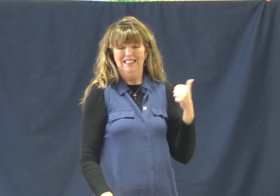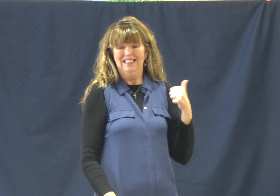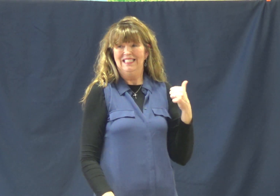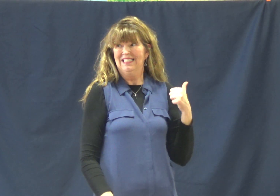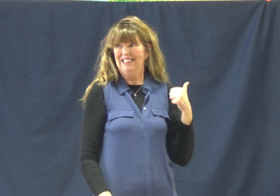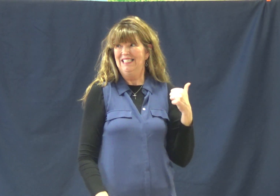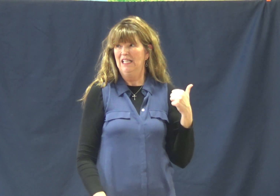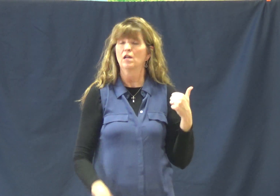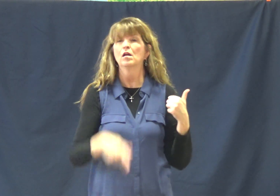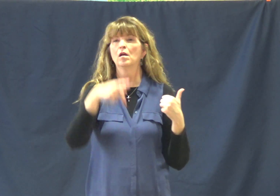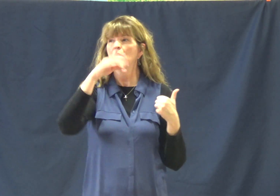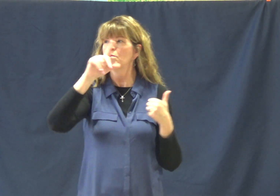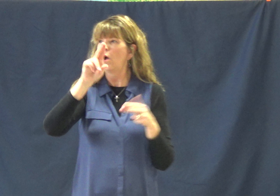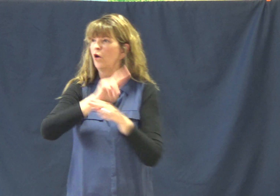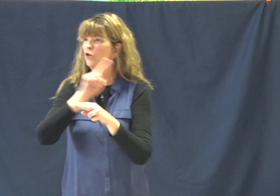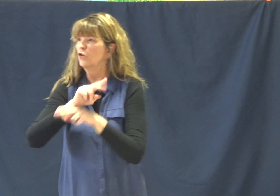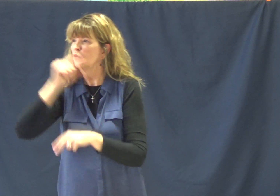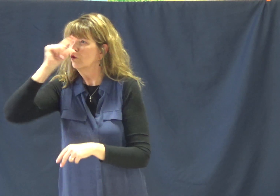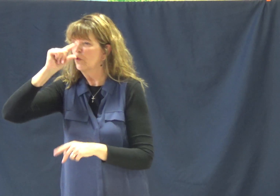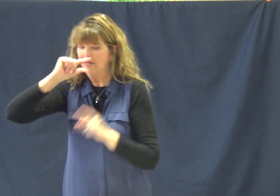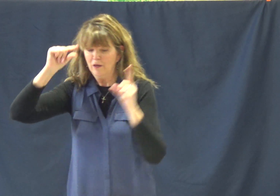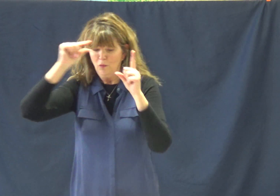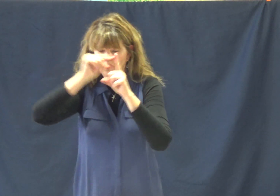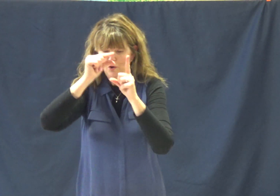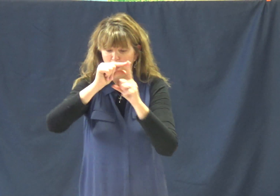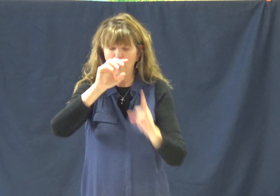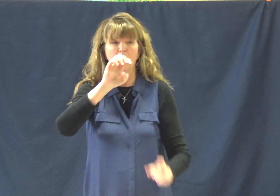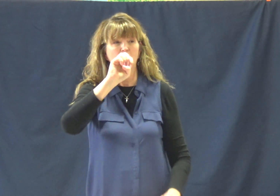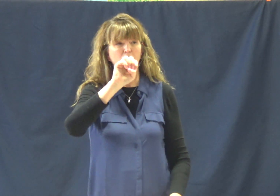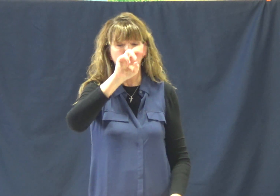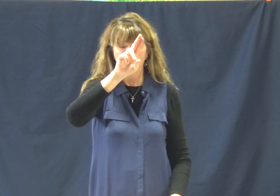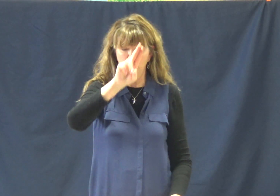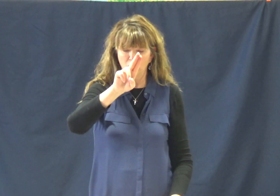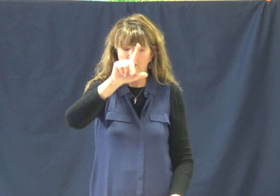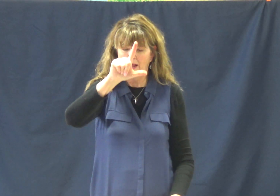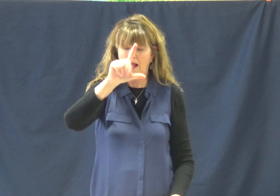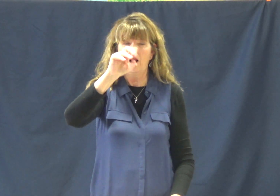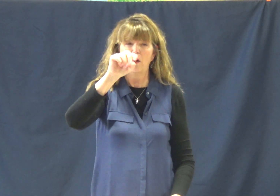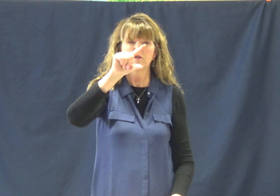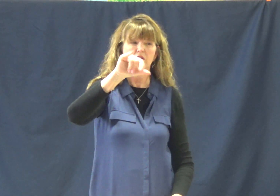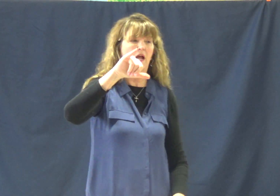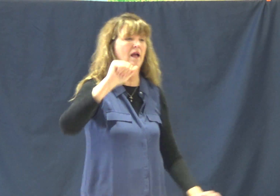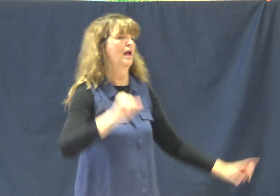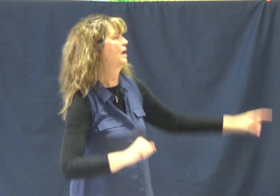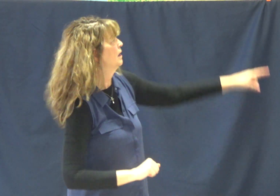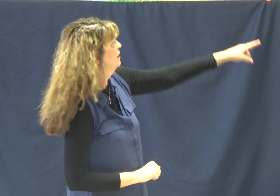One thing very cool about the scripture is that Paul uses the Greek word